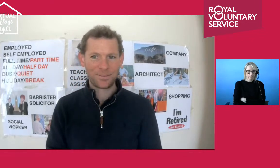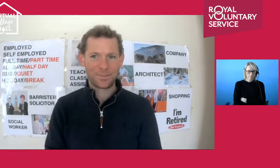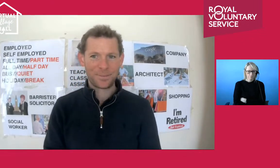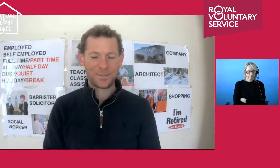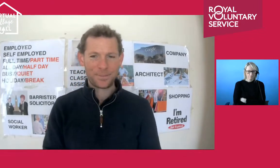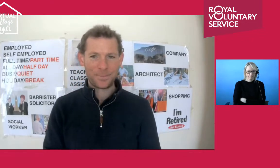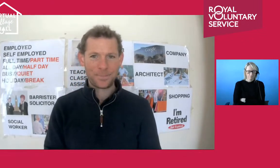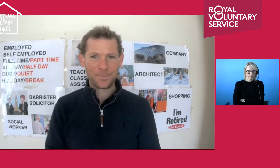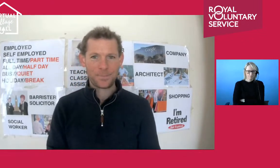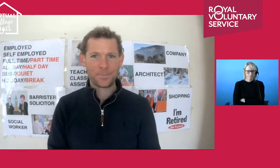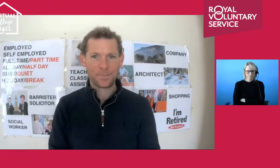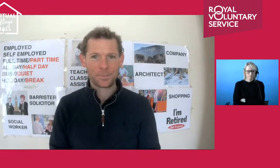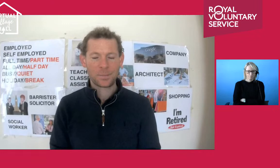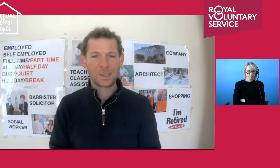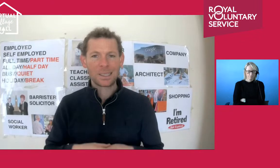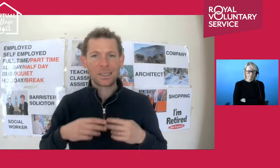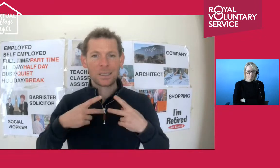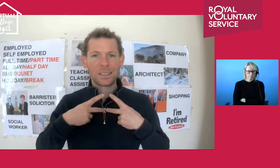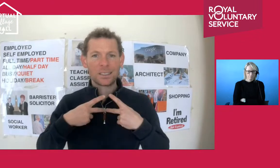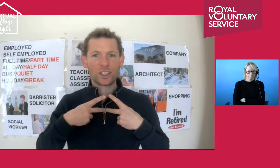Number 1.